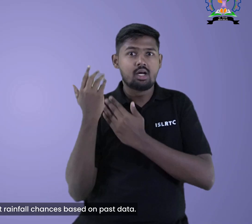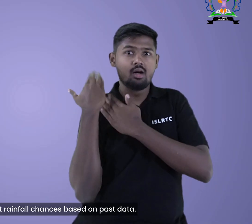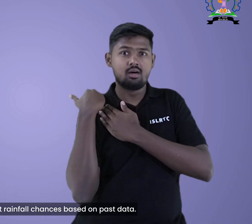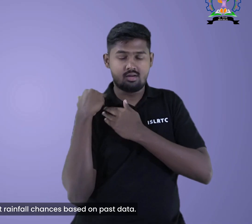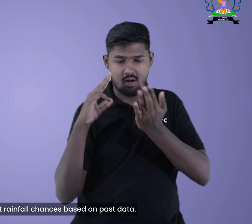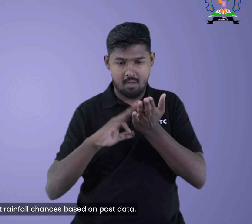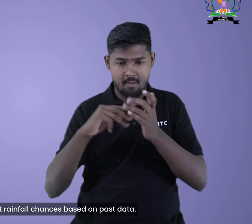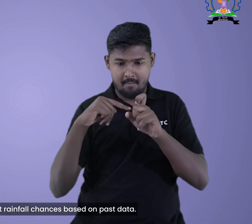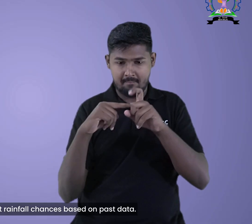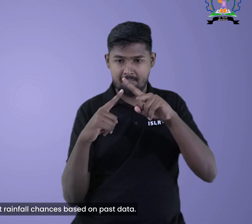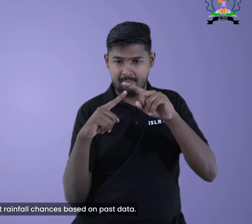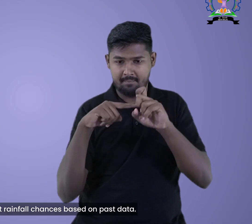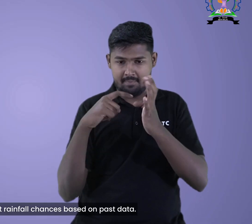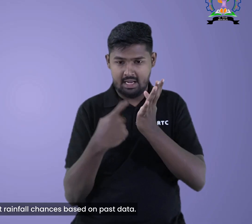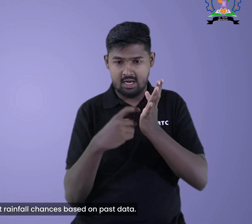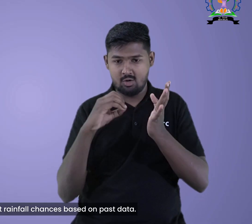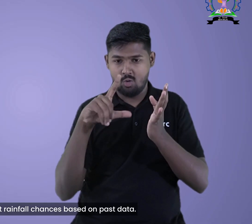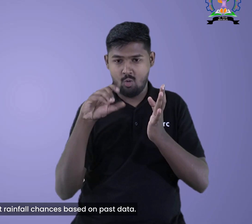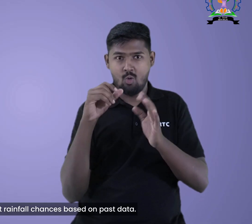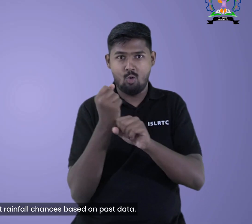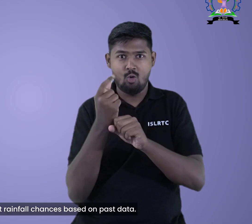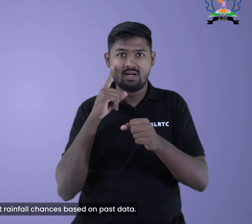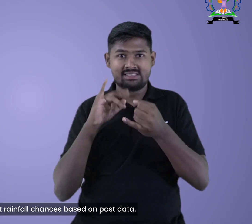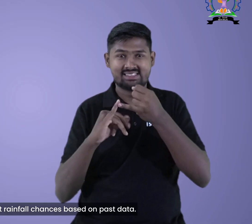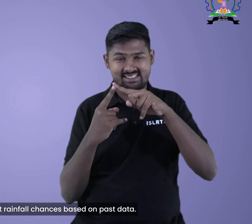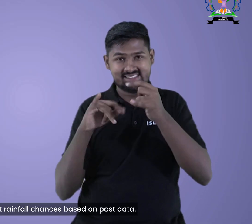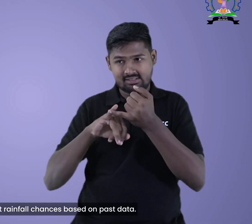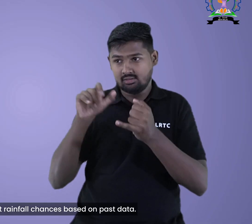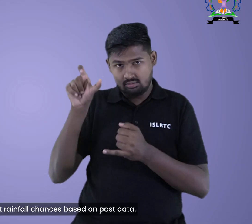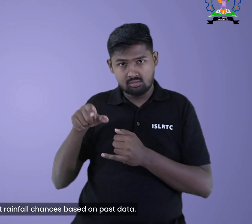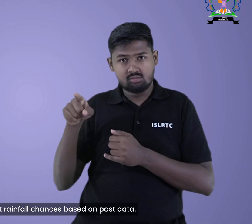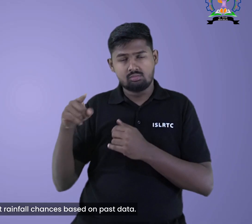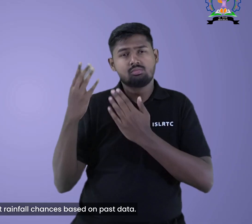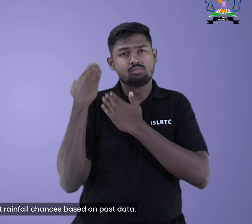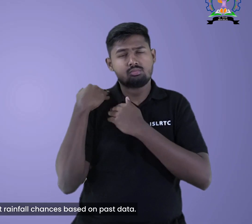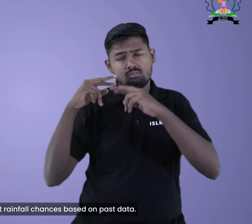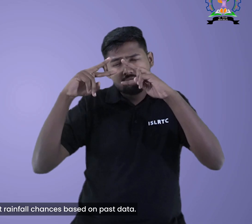Meteorologists predict rainfall chances based on past data.